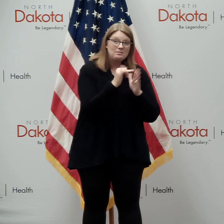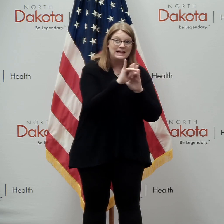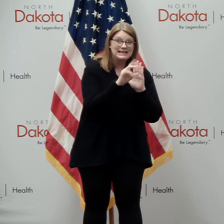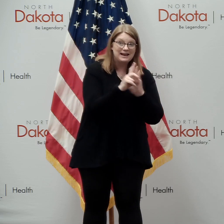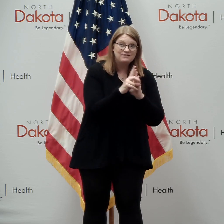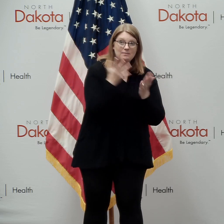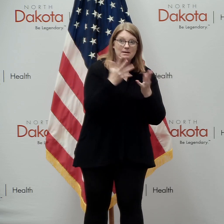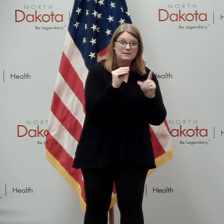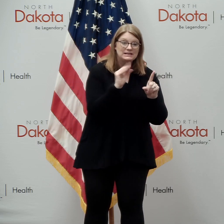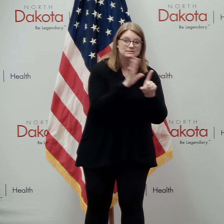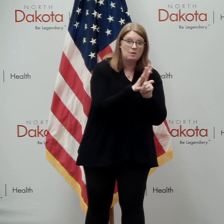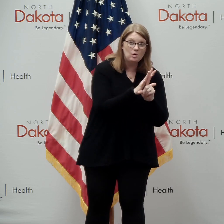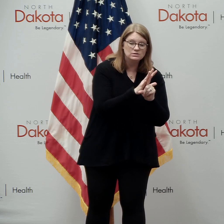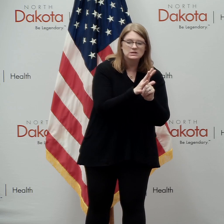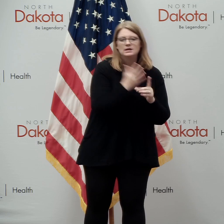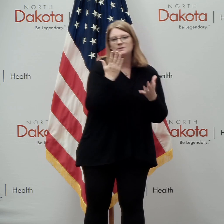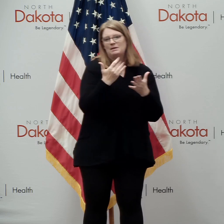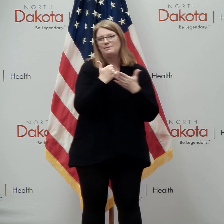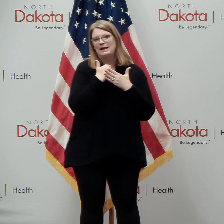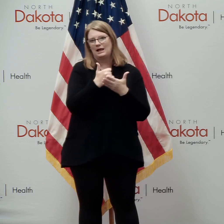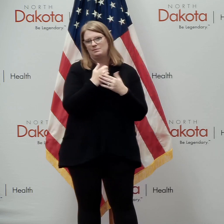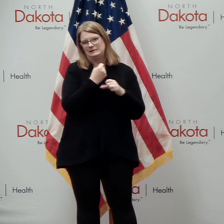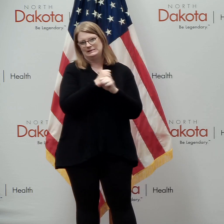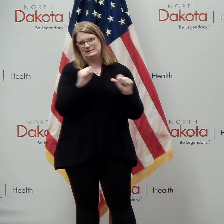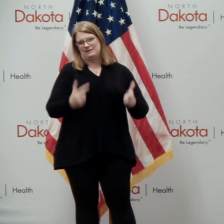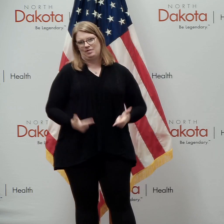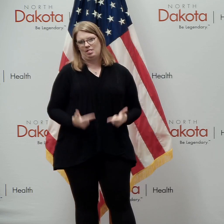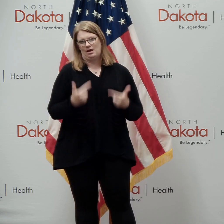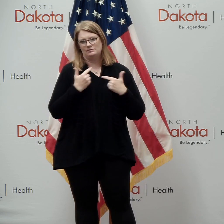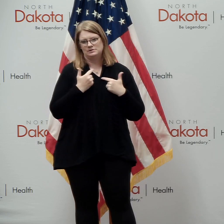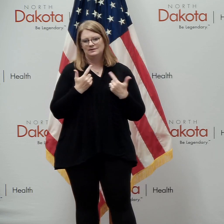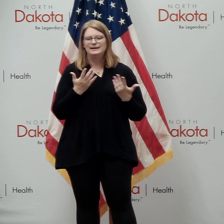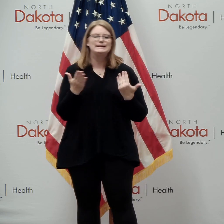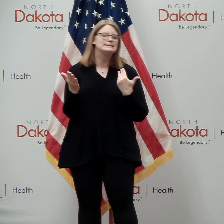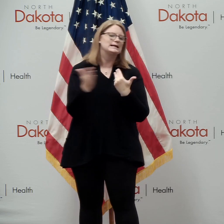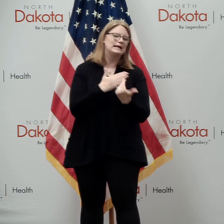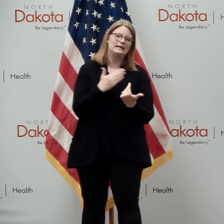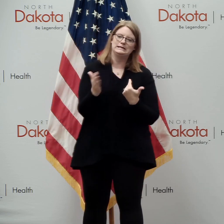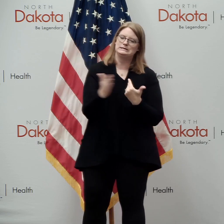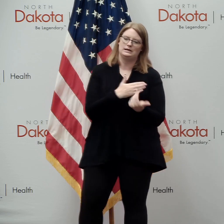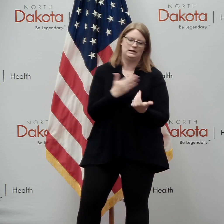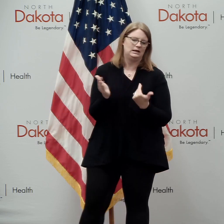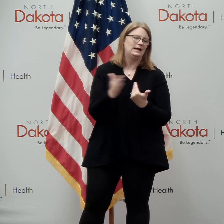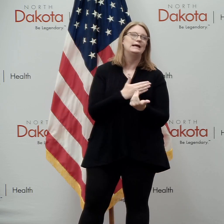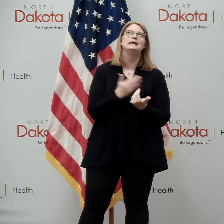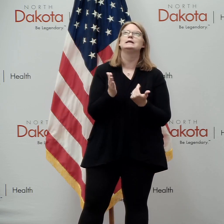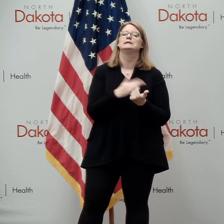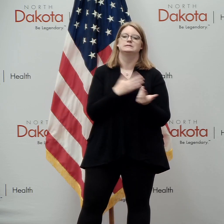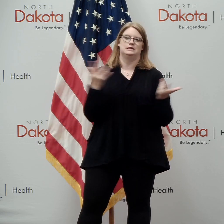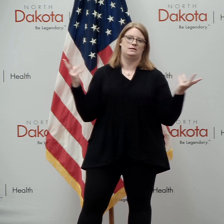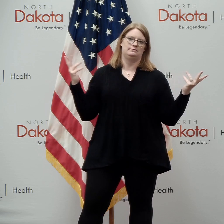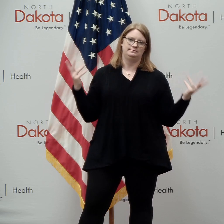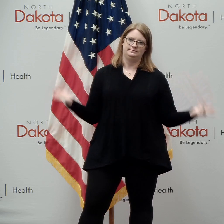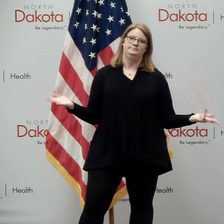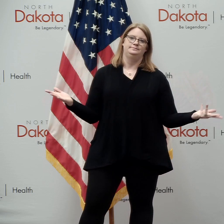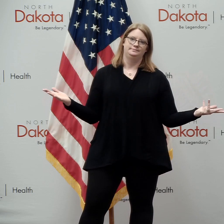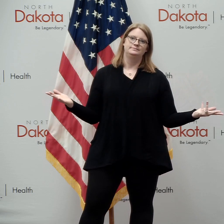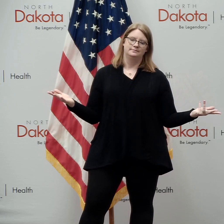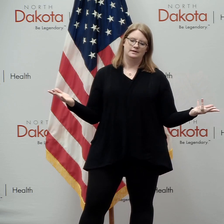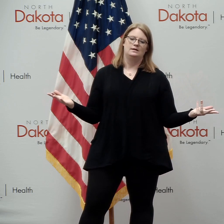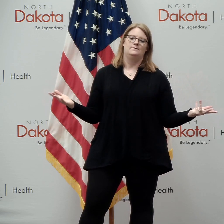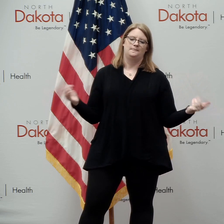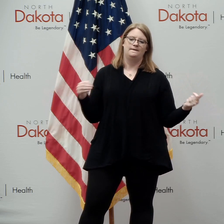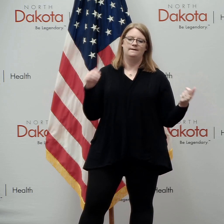been exposed, you may be helping save lives. It's probably the easiest thing you could ever have done in your life to help save someone else's life. And